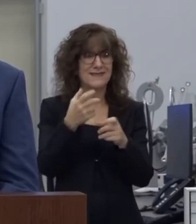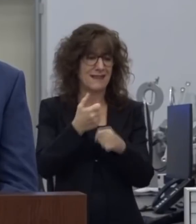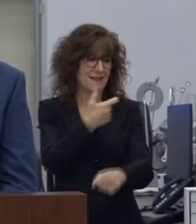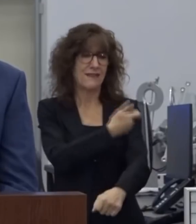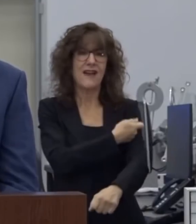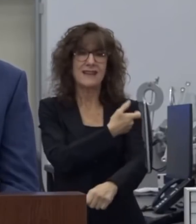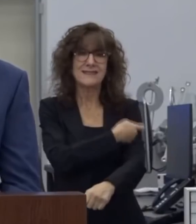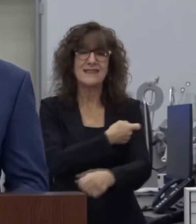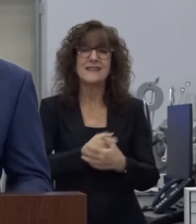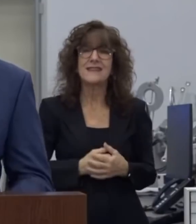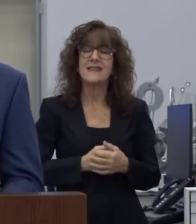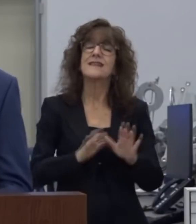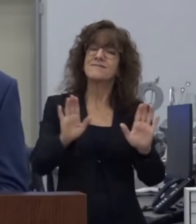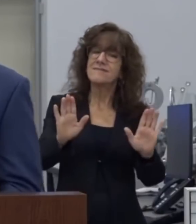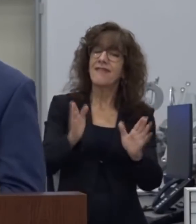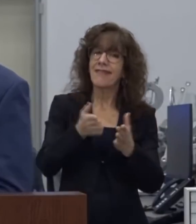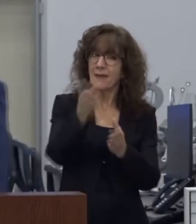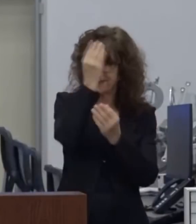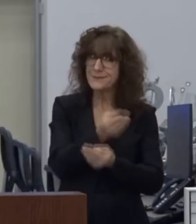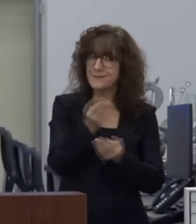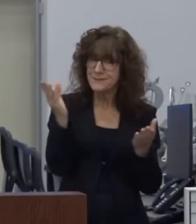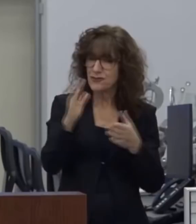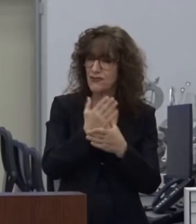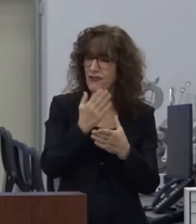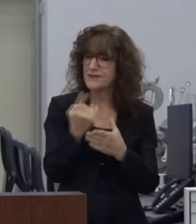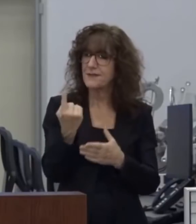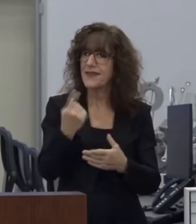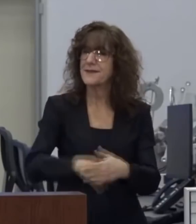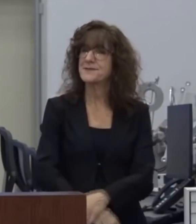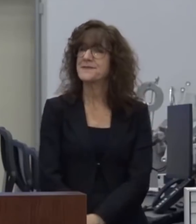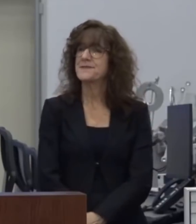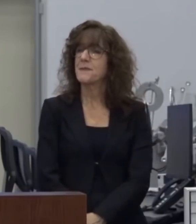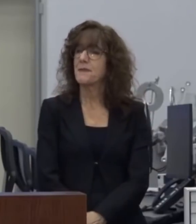vaccine. Let me share something with you.